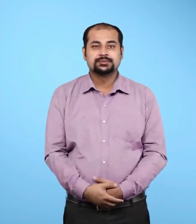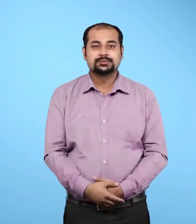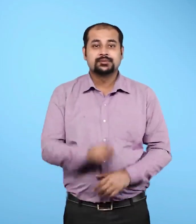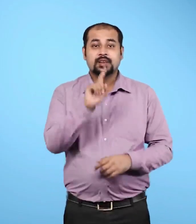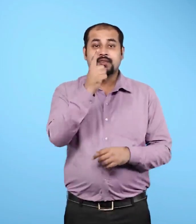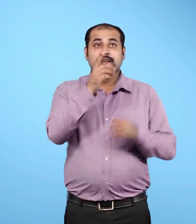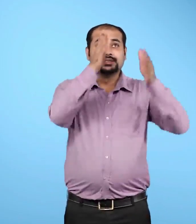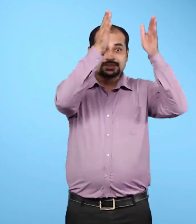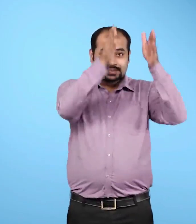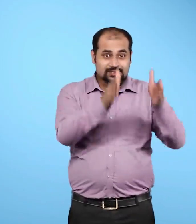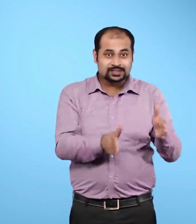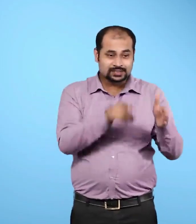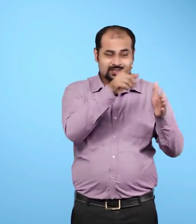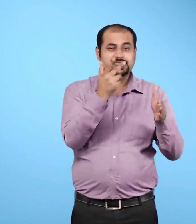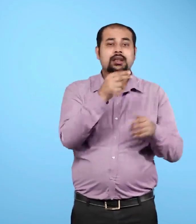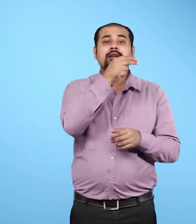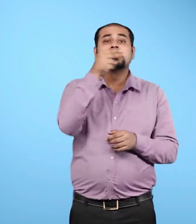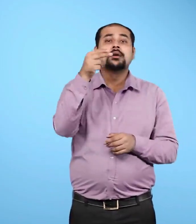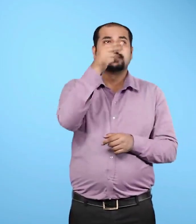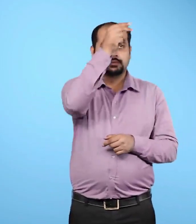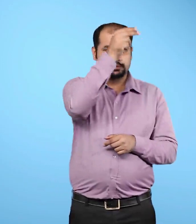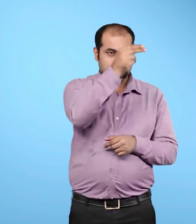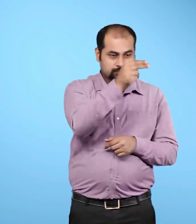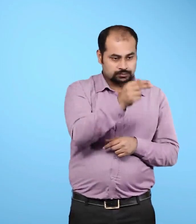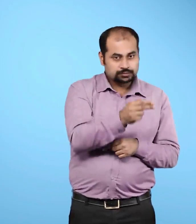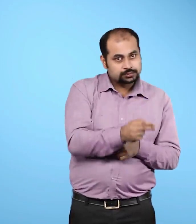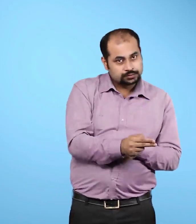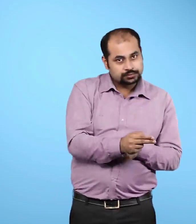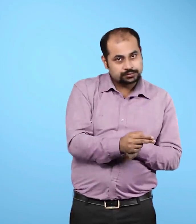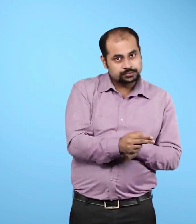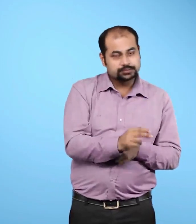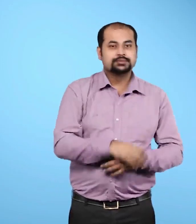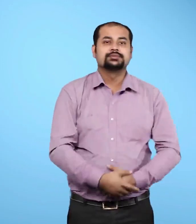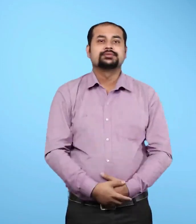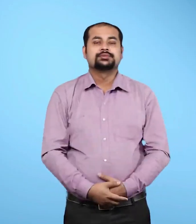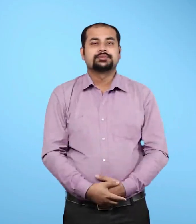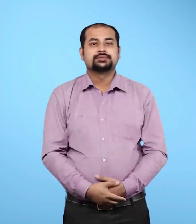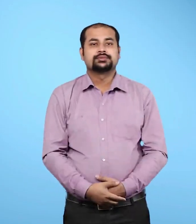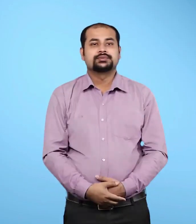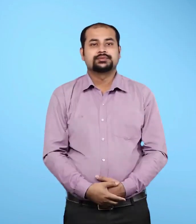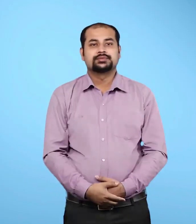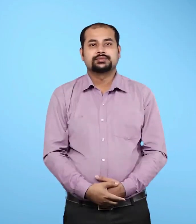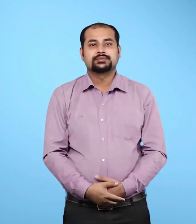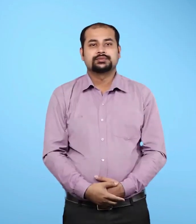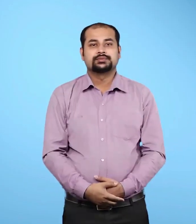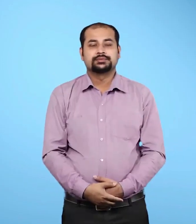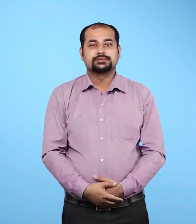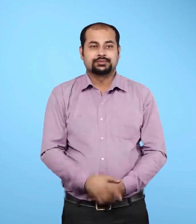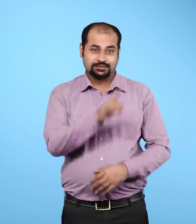There is no title of column 1, but column 1 has name of children. Title